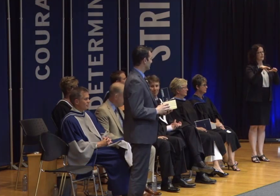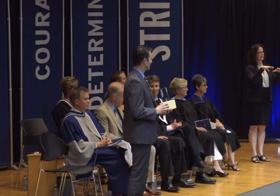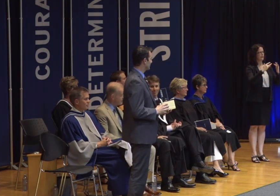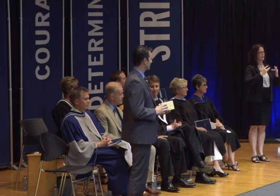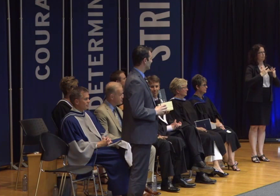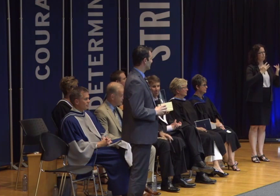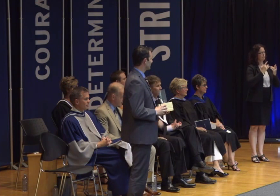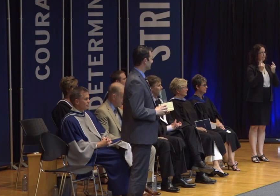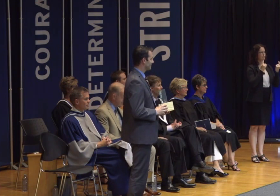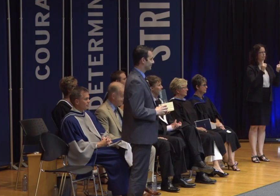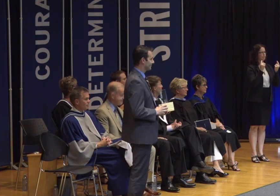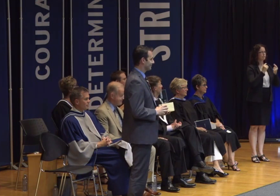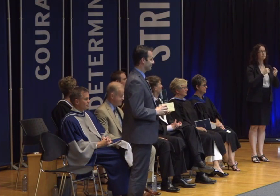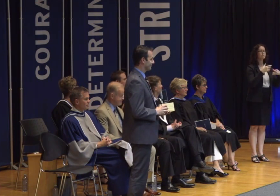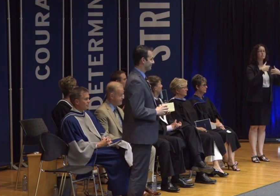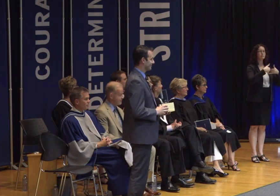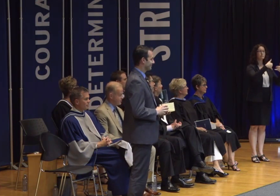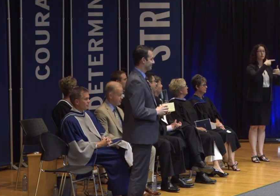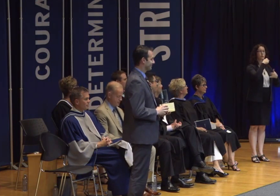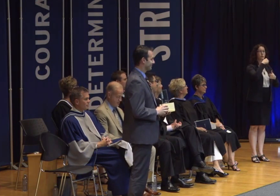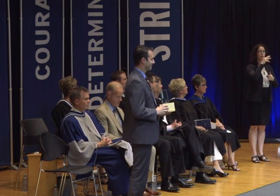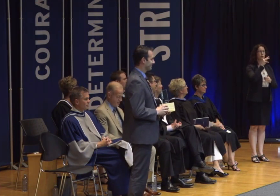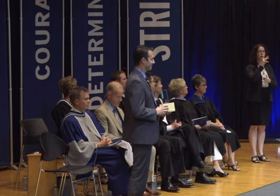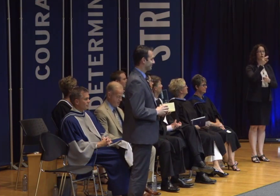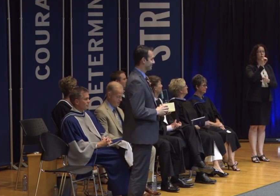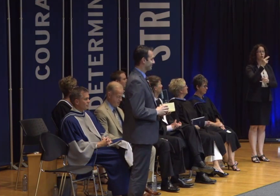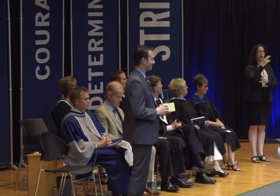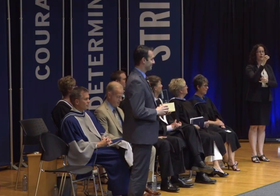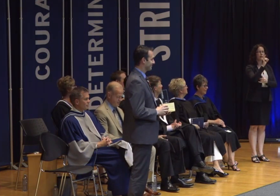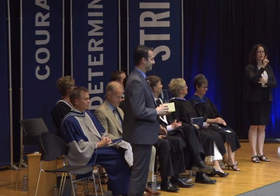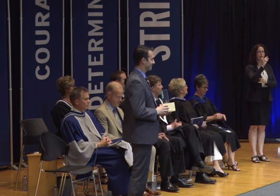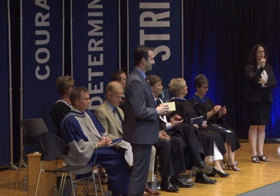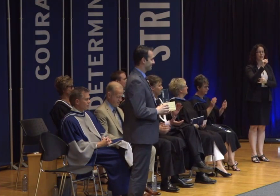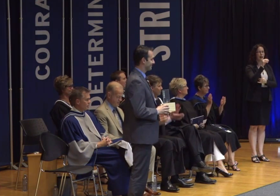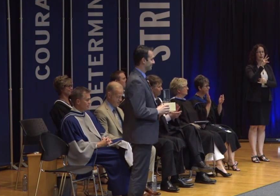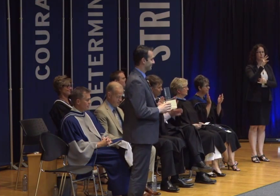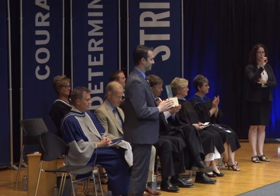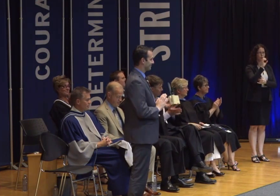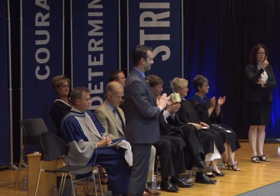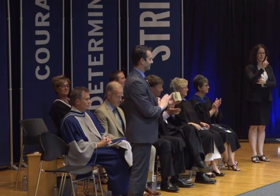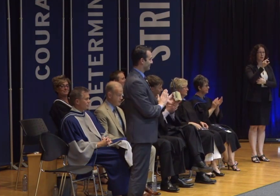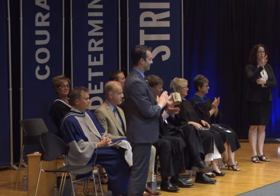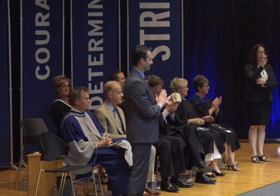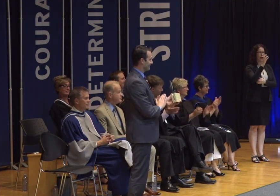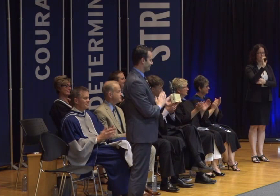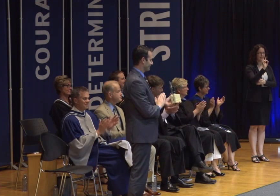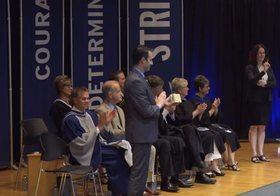The recipient is Mohammed Hamoud Mohammed.